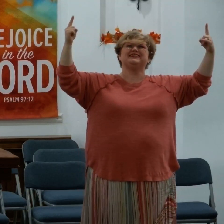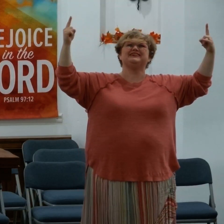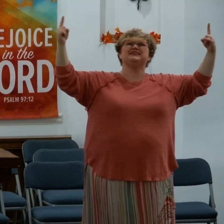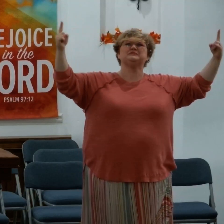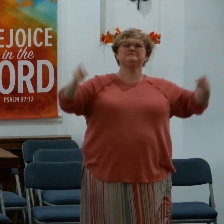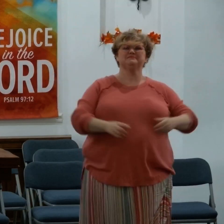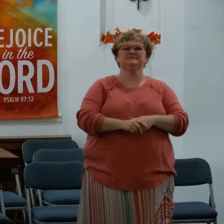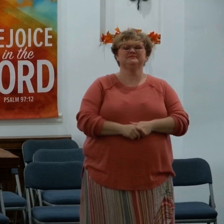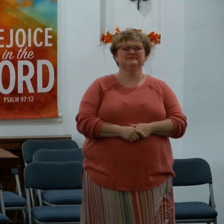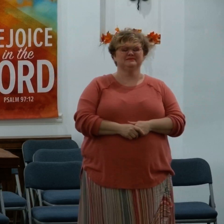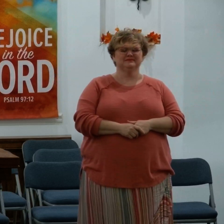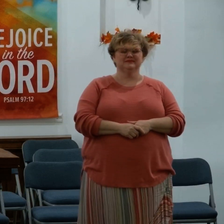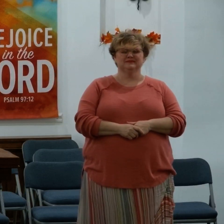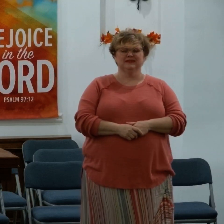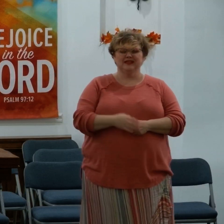proclaimed.